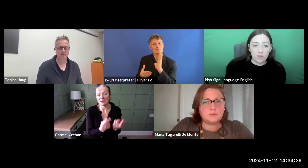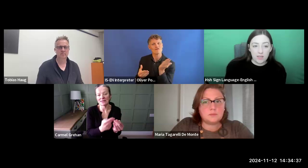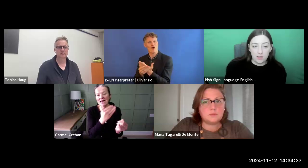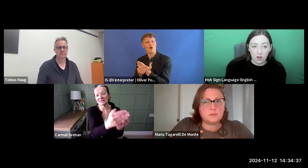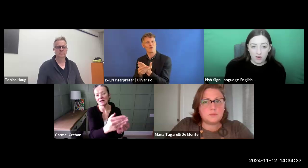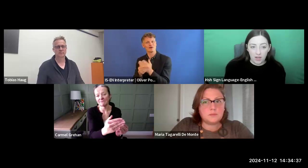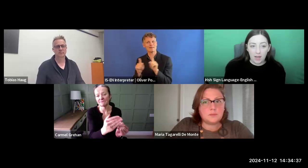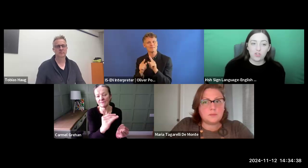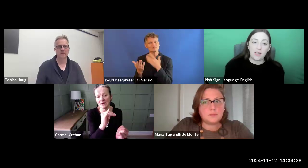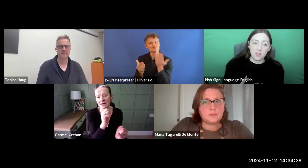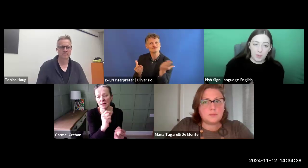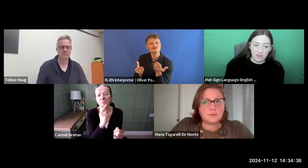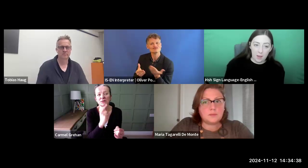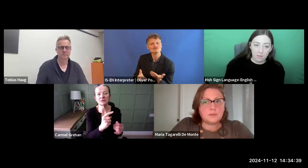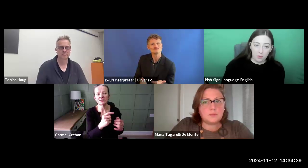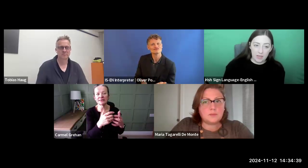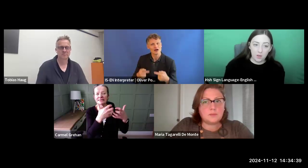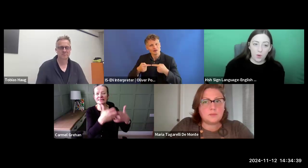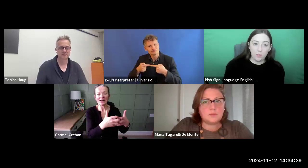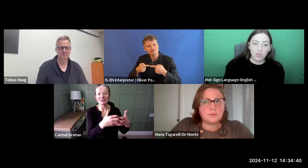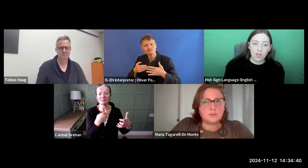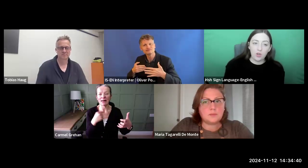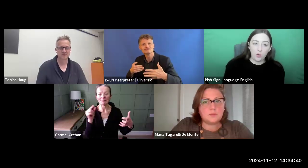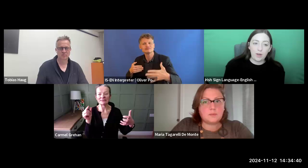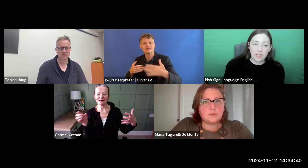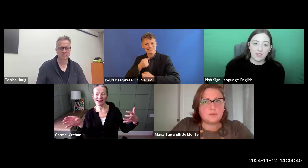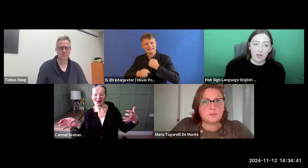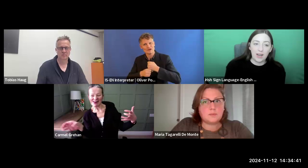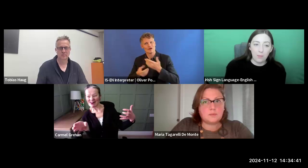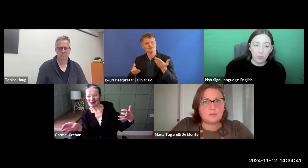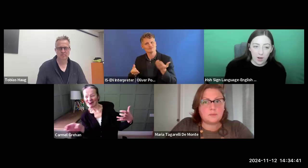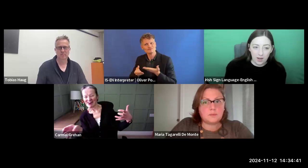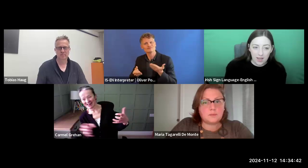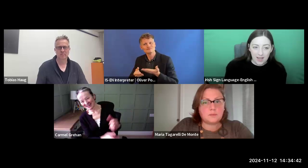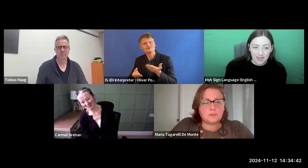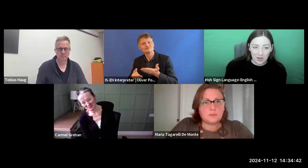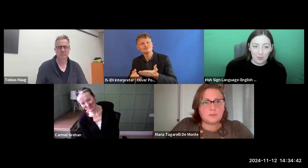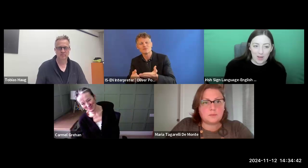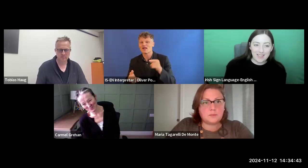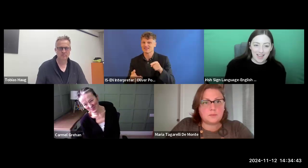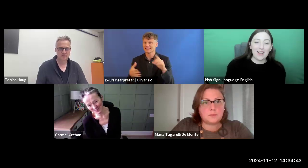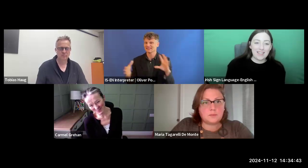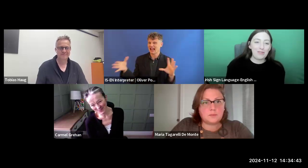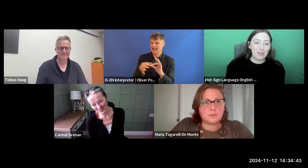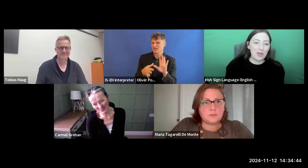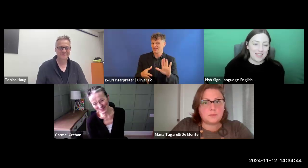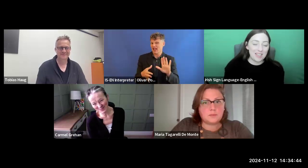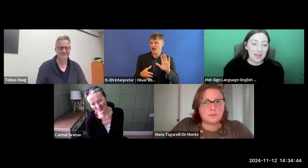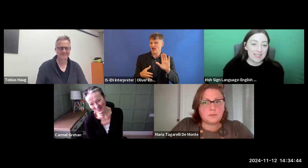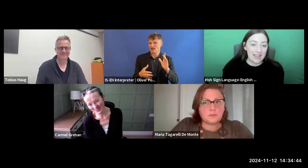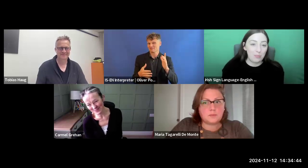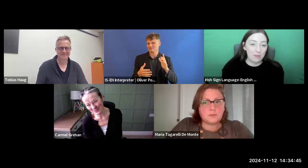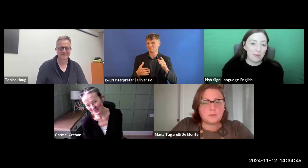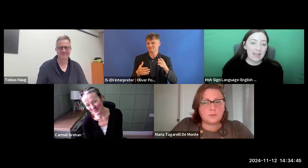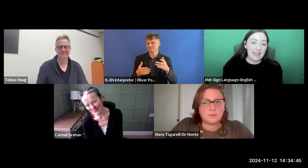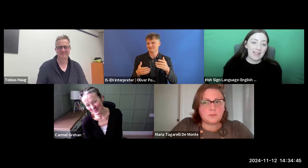sign videos into Irish Sign Language and then submit them for me. So I would just kind of incorporate it into their lab work. So it was, yeah, kind of difficult trying to